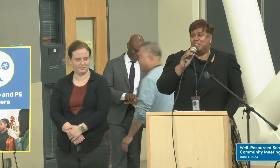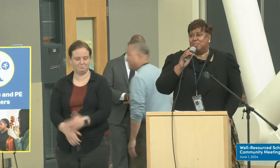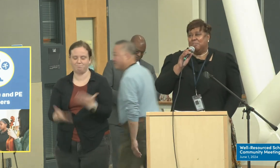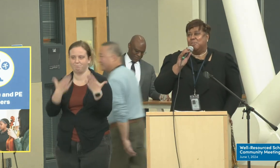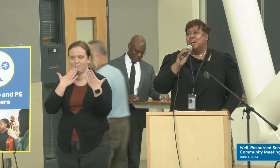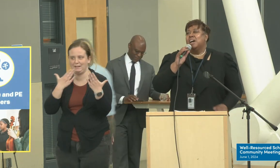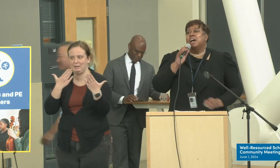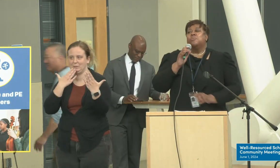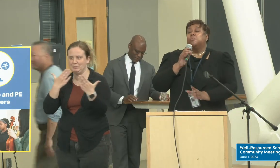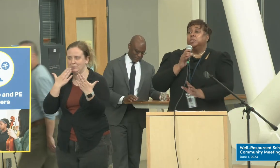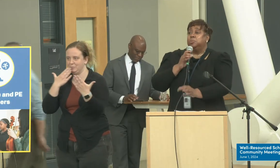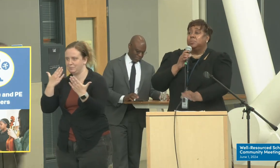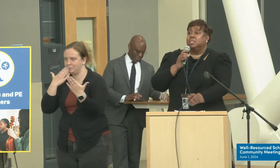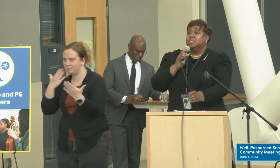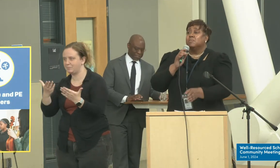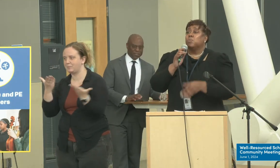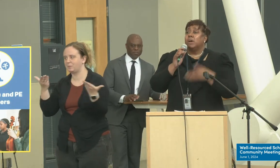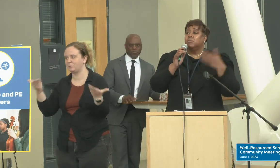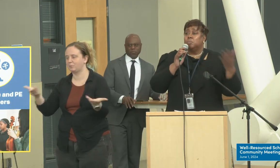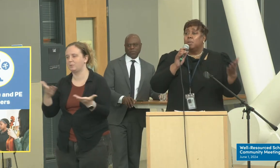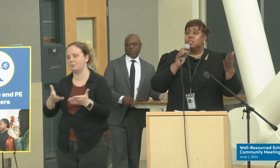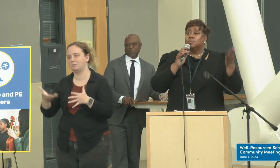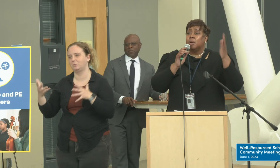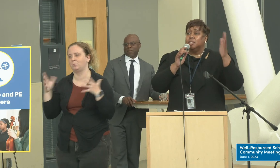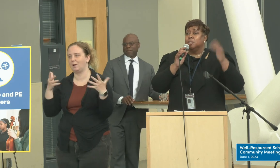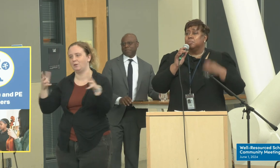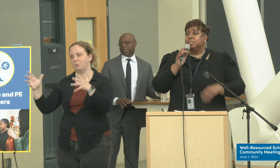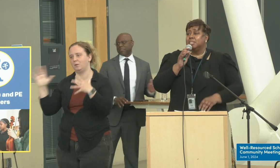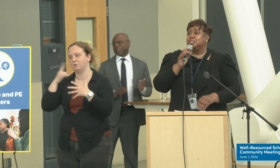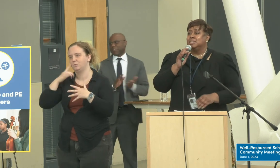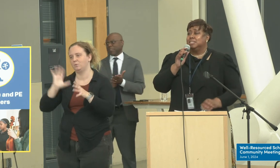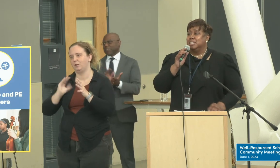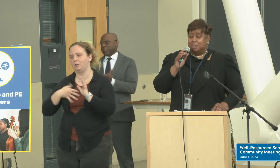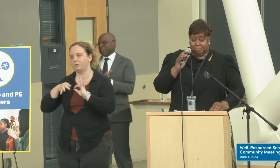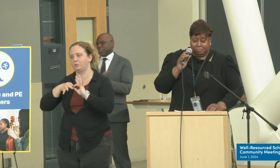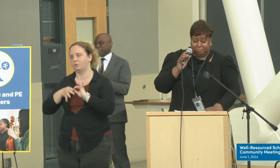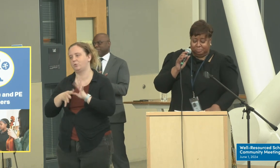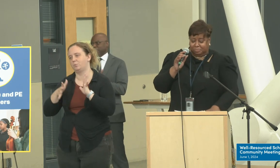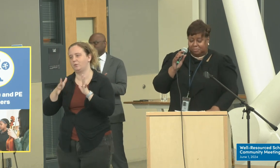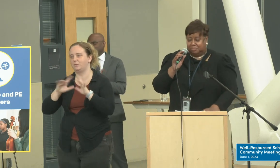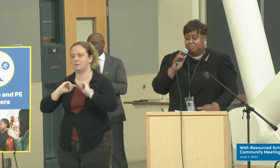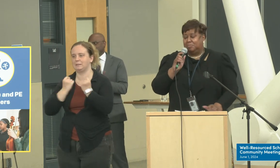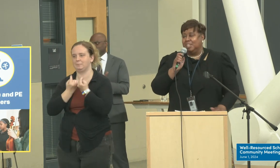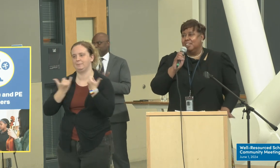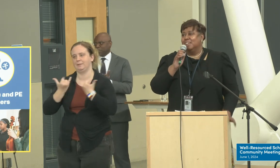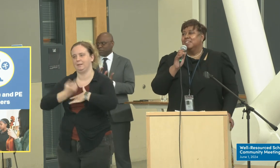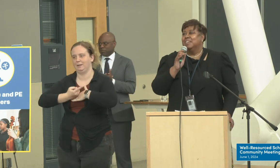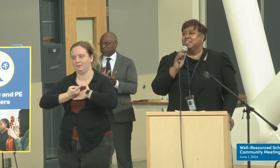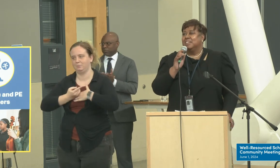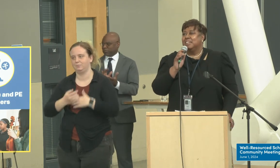Thank you. Would you please give a round of applause for our interpretation team?